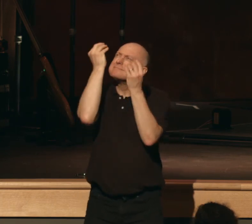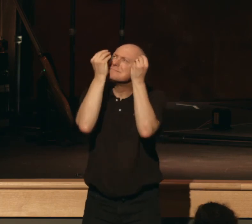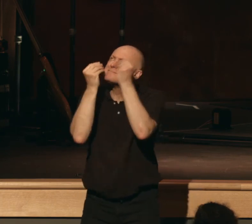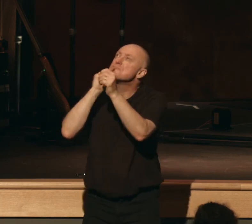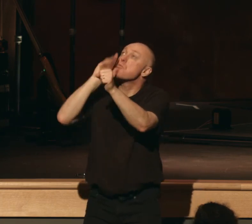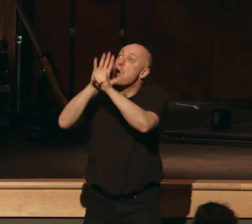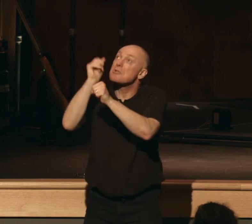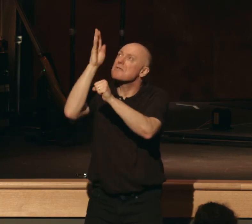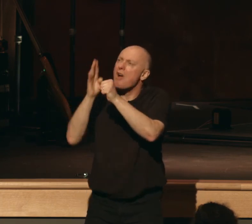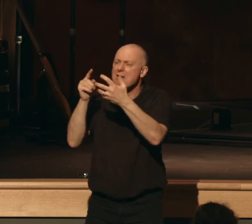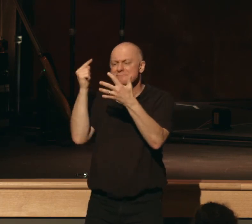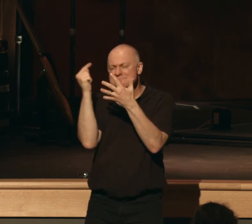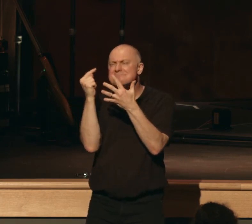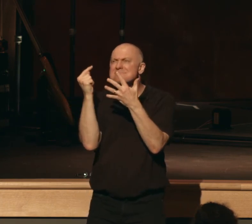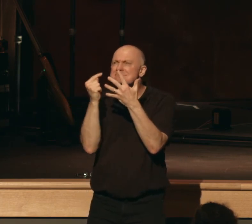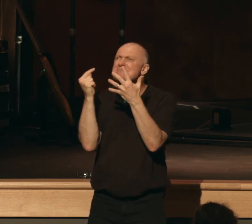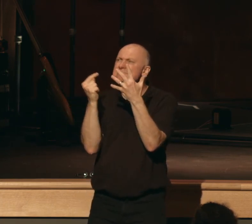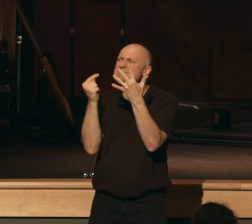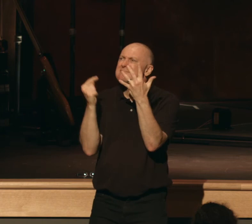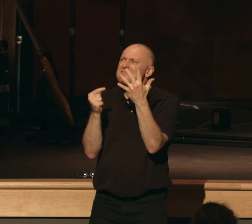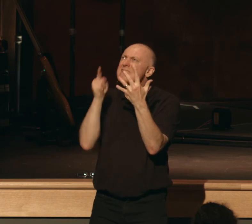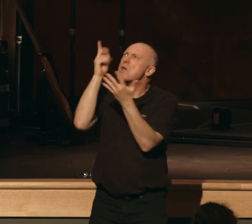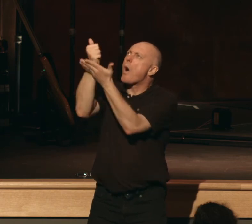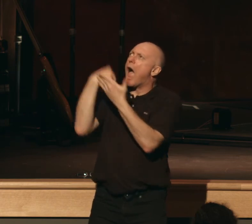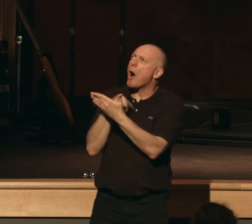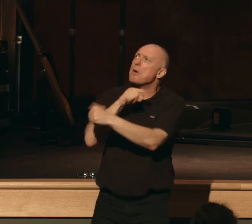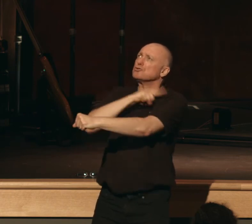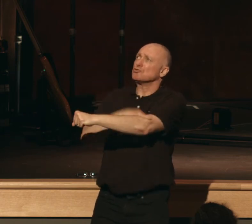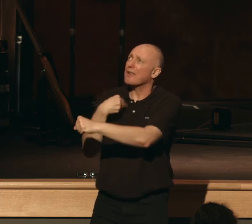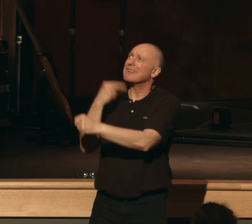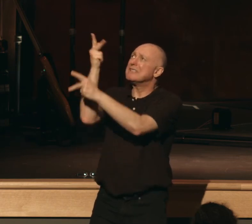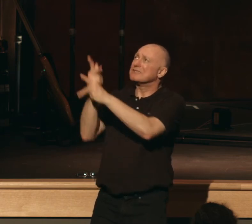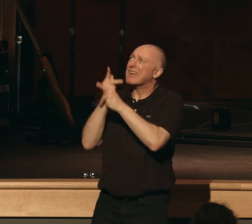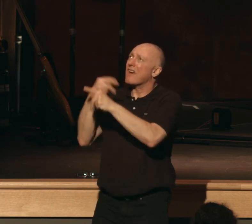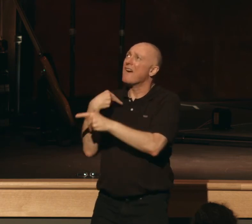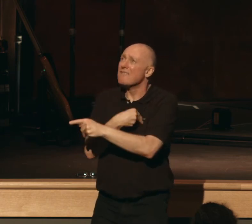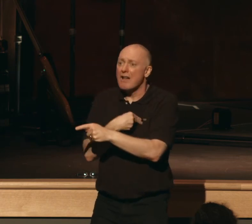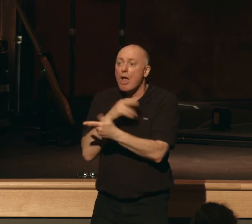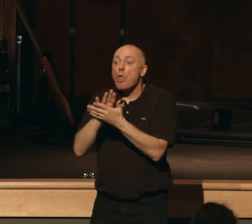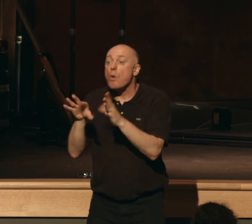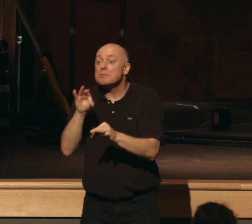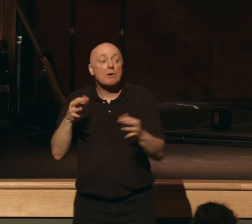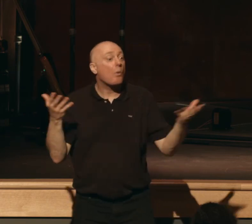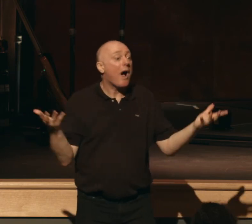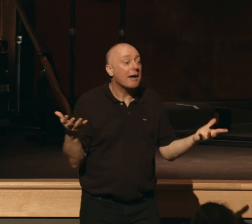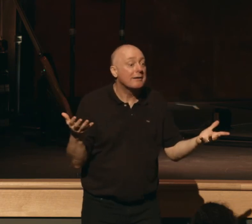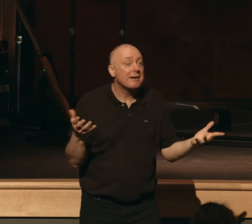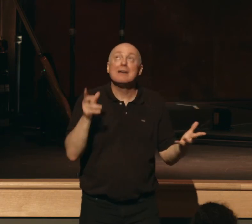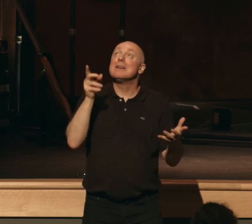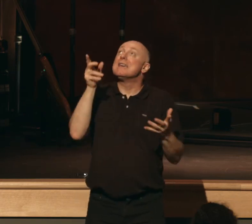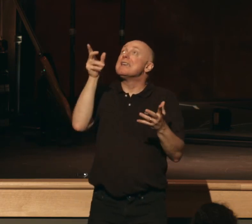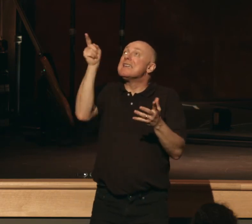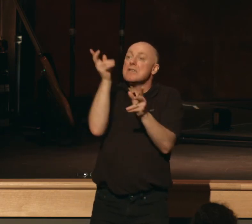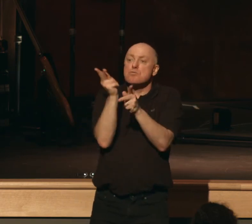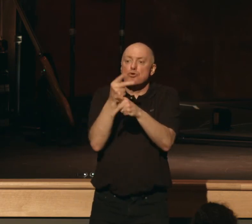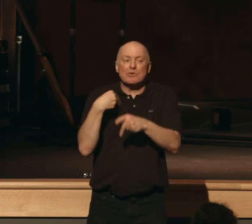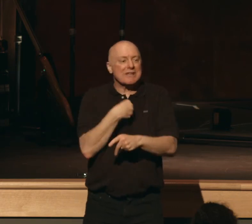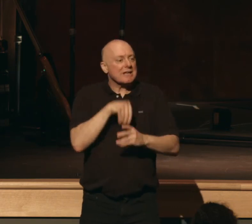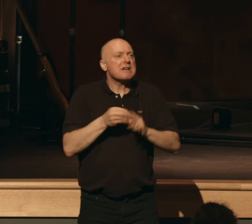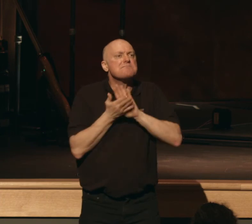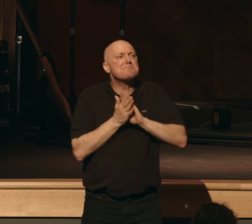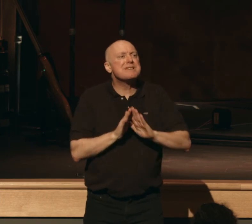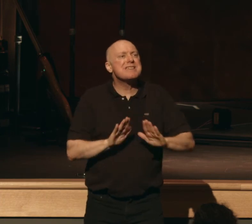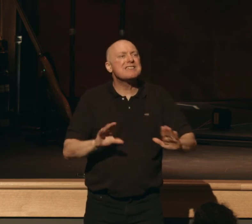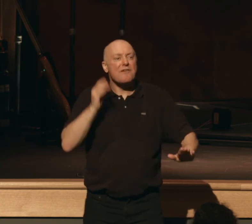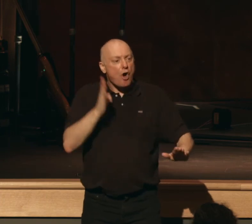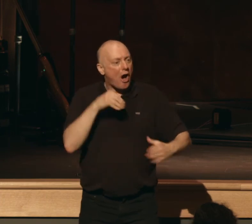on a promise of God where he says he's going to help us and strengthen us and take care of us, here's what the Spirit does in us. He begins to produce in us peace, the